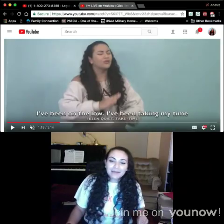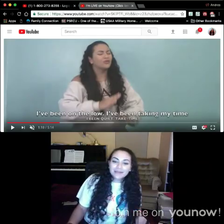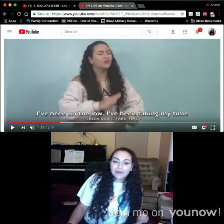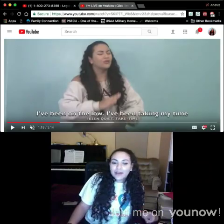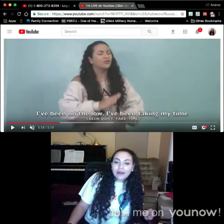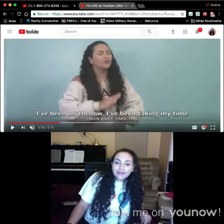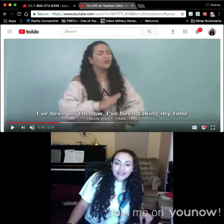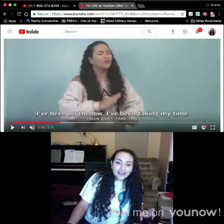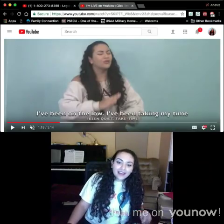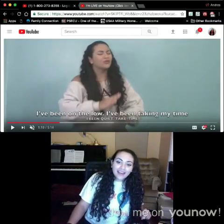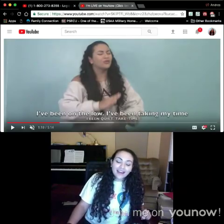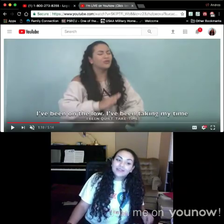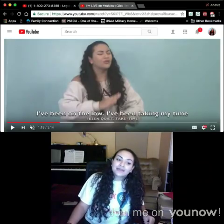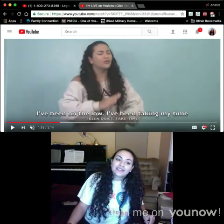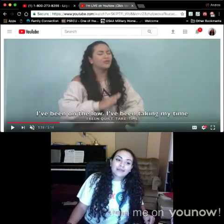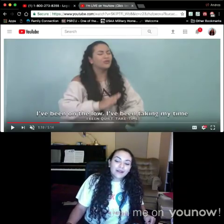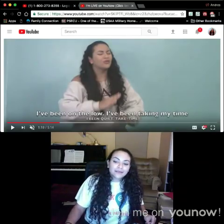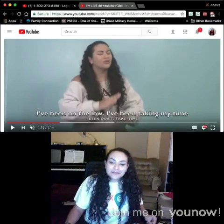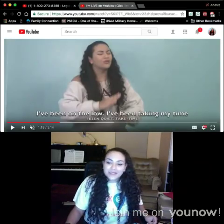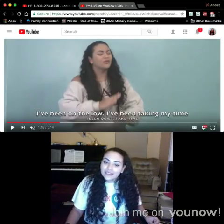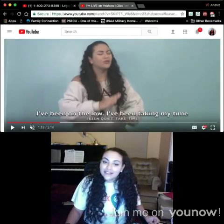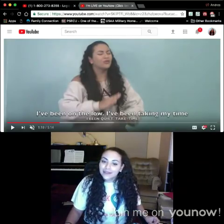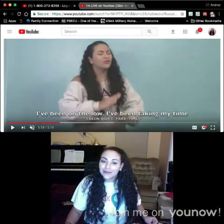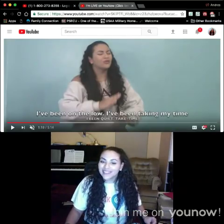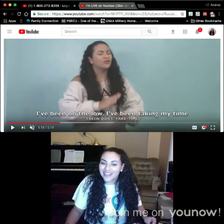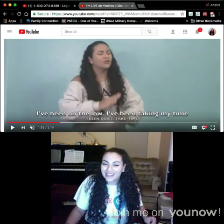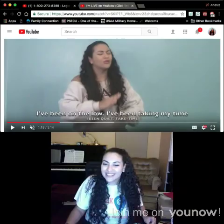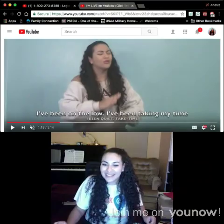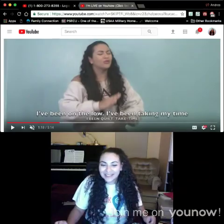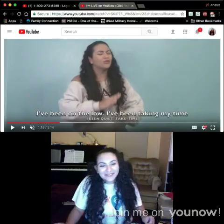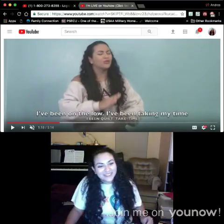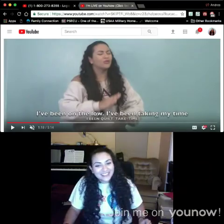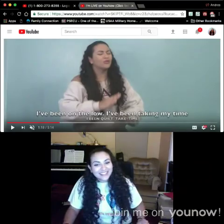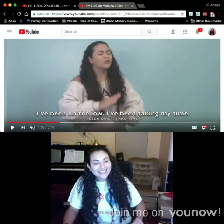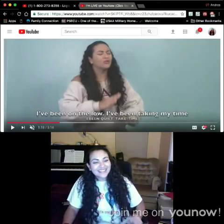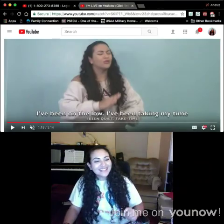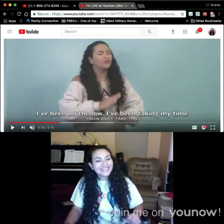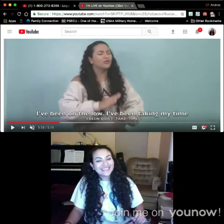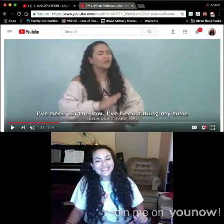I messed up the where you at thing again. I always mess up that part. Even in slow motion, I mess it up.